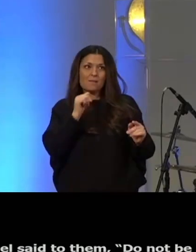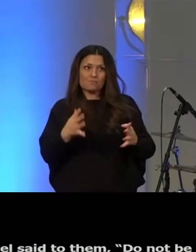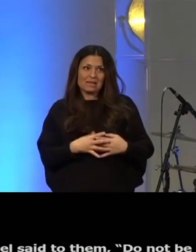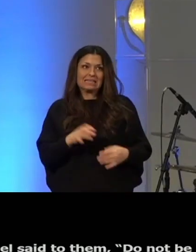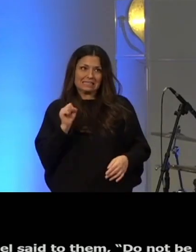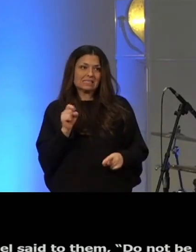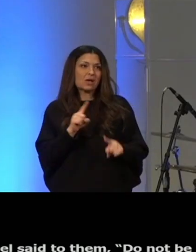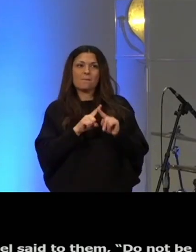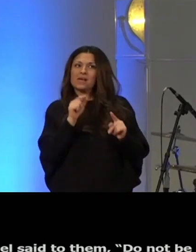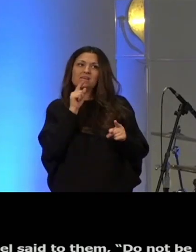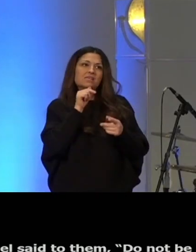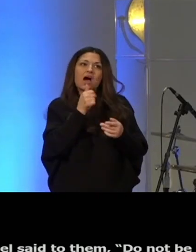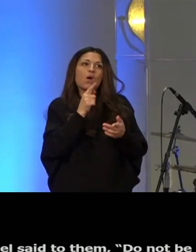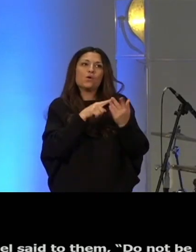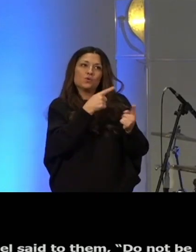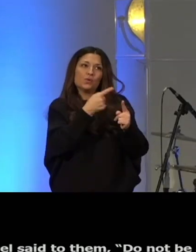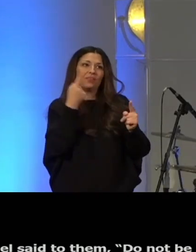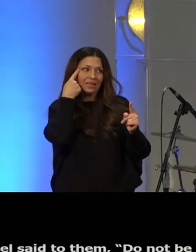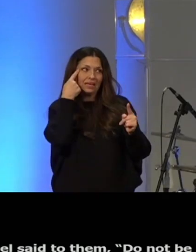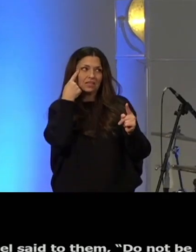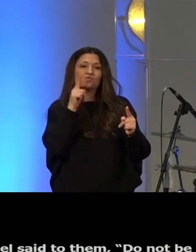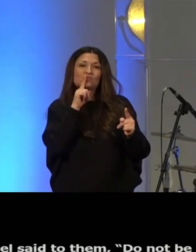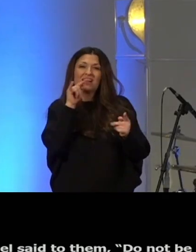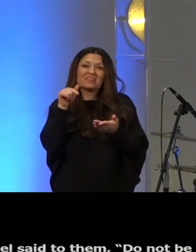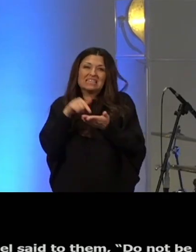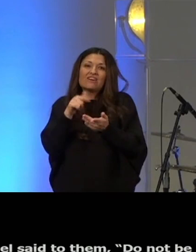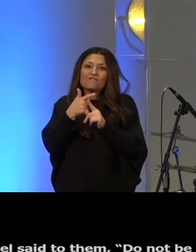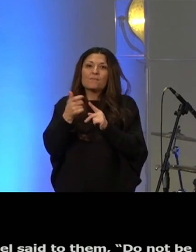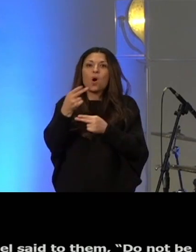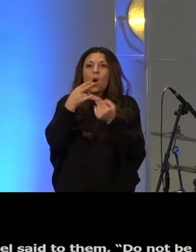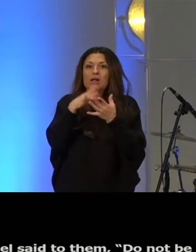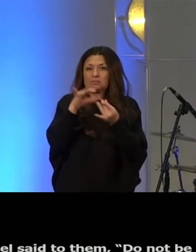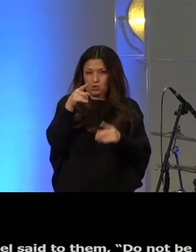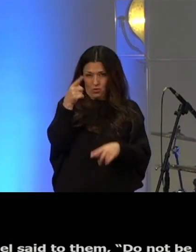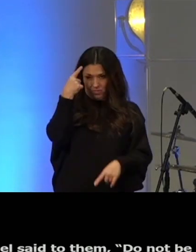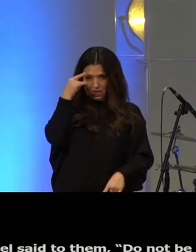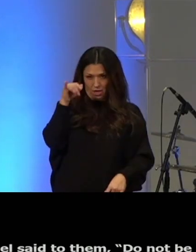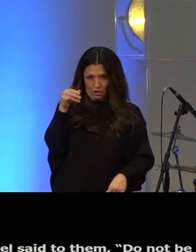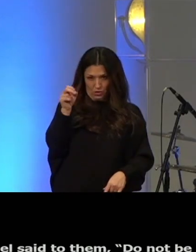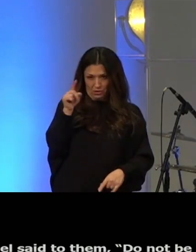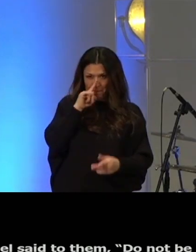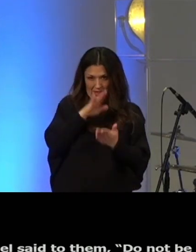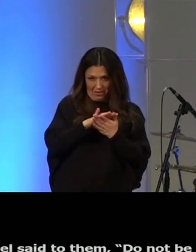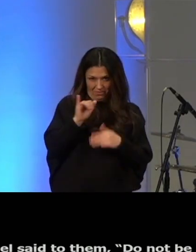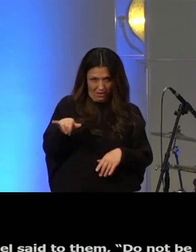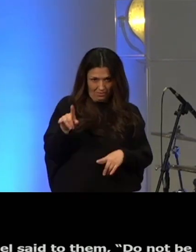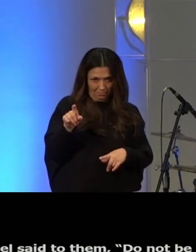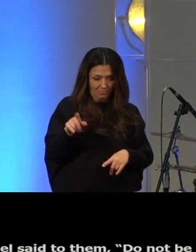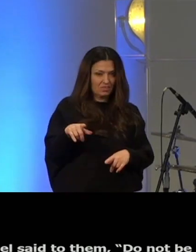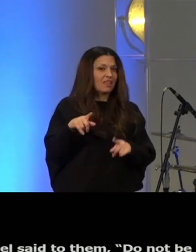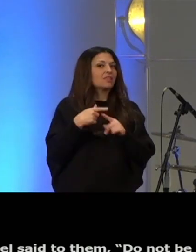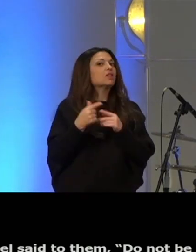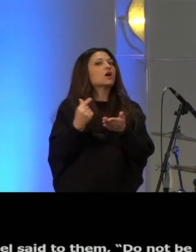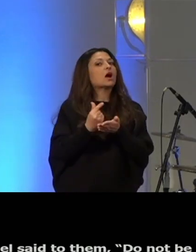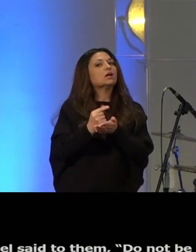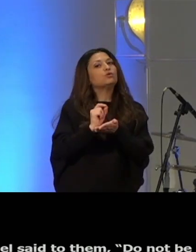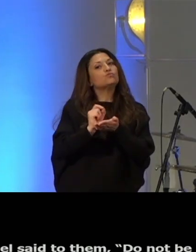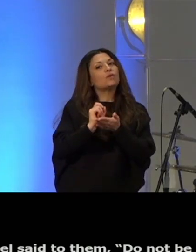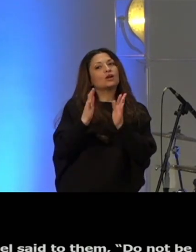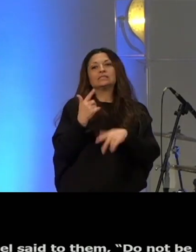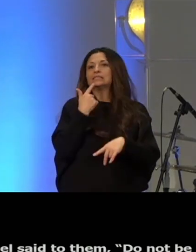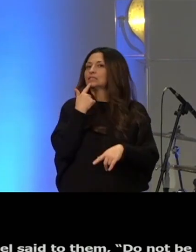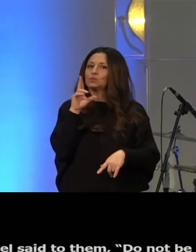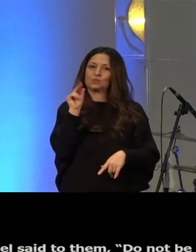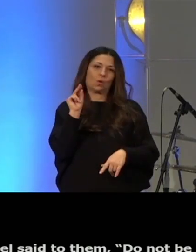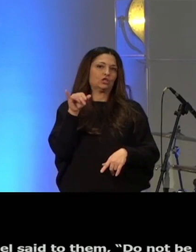This is really of the Holy Spirit." You think Joseph bought that, do you? The gospel writer said what? That Joseph didn't believe that